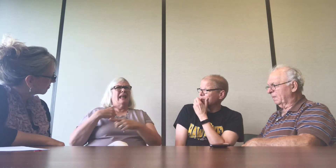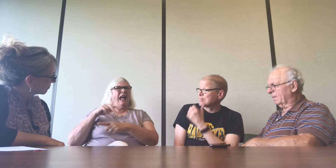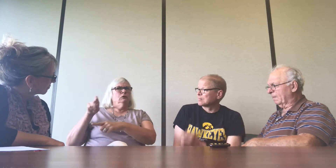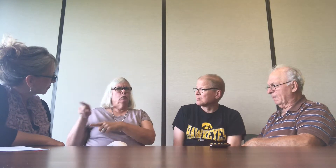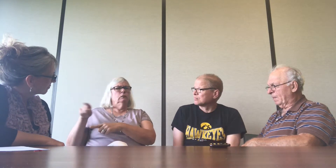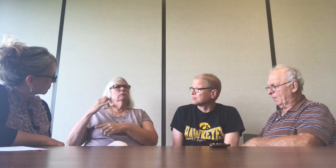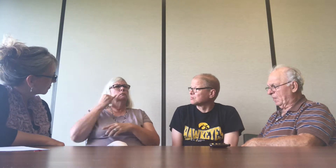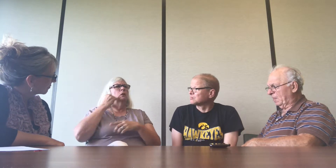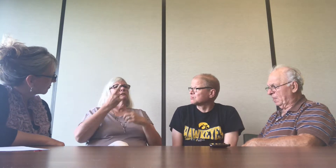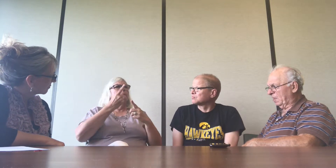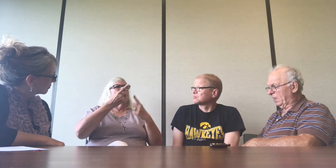Shirley.